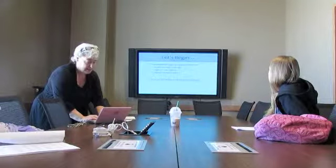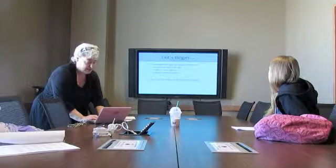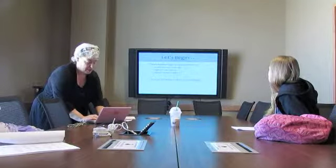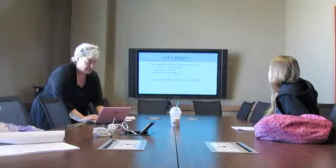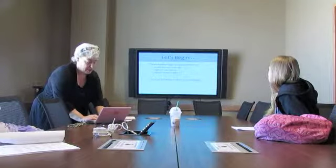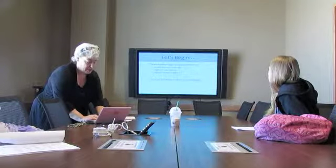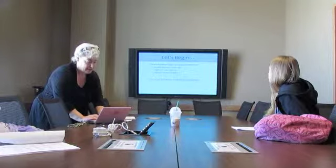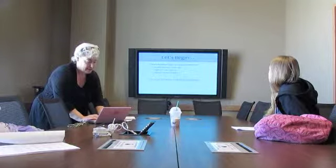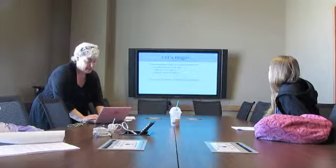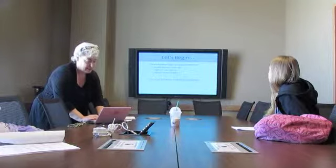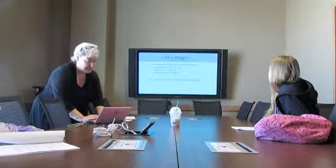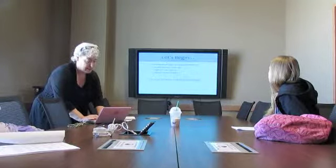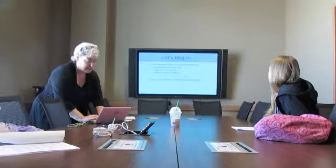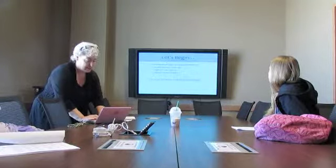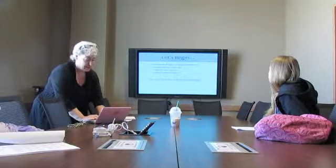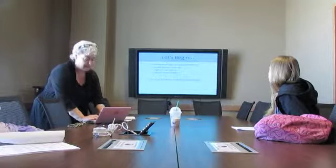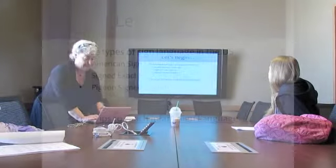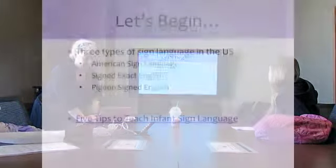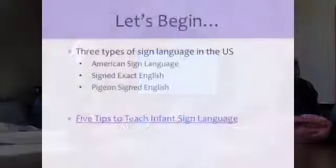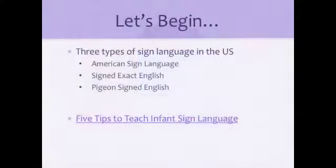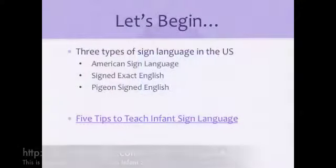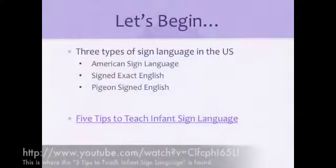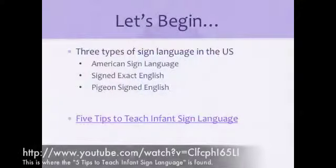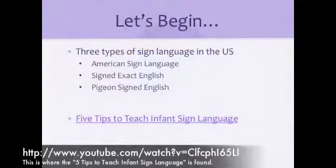teach children sign language.